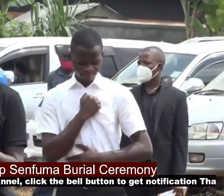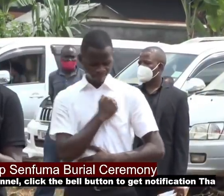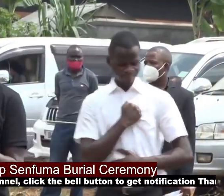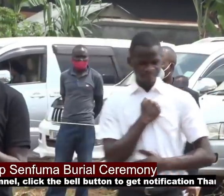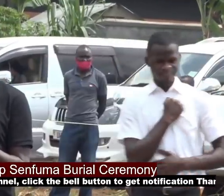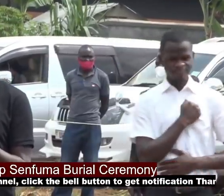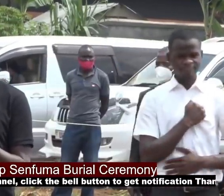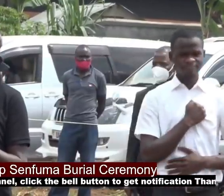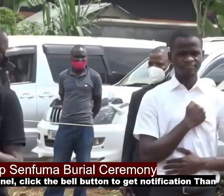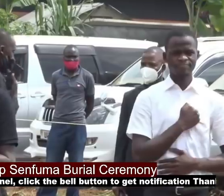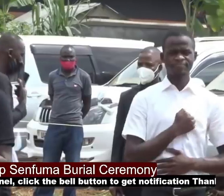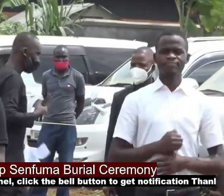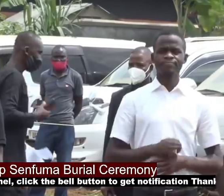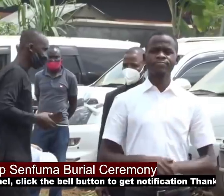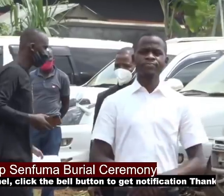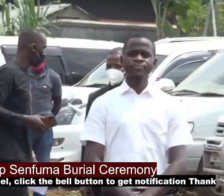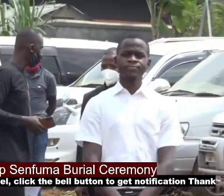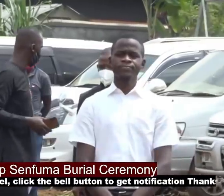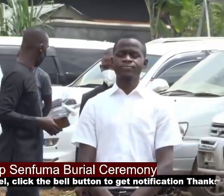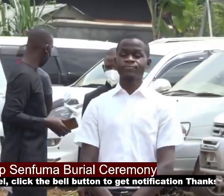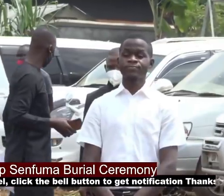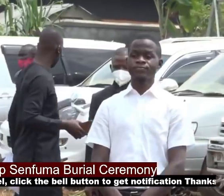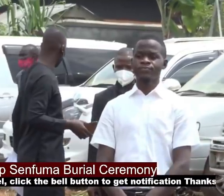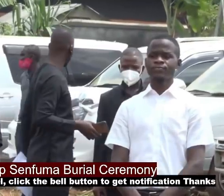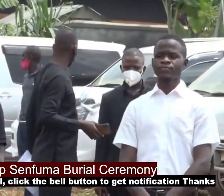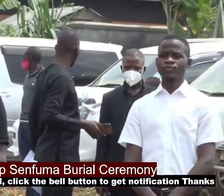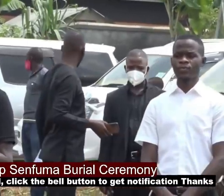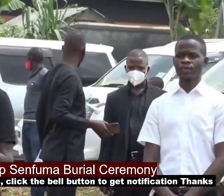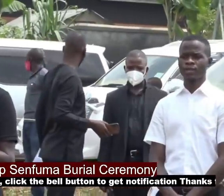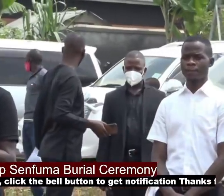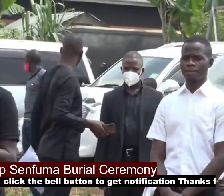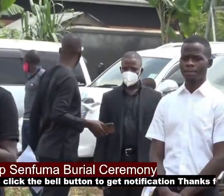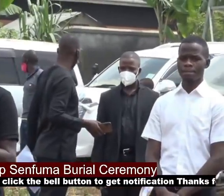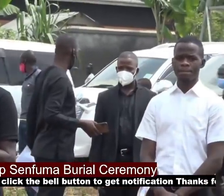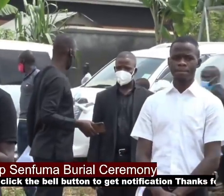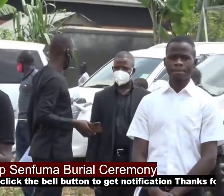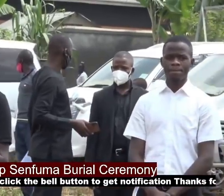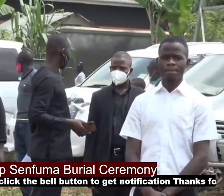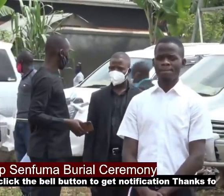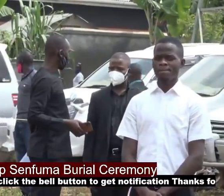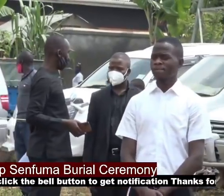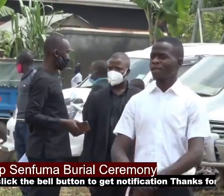and all the UCC family, it's really a pity.